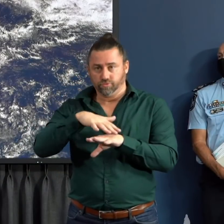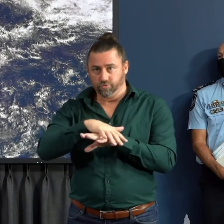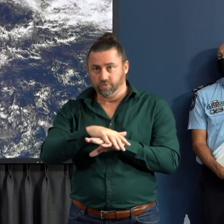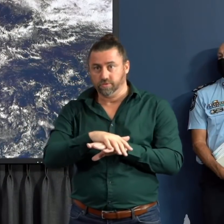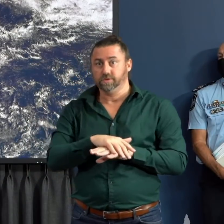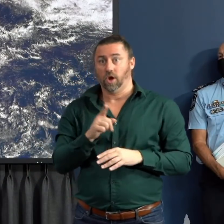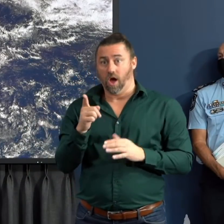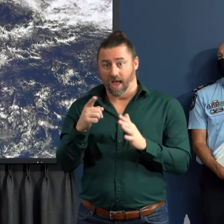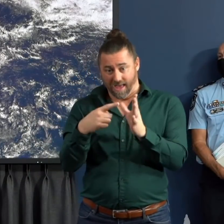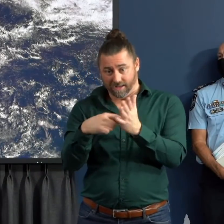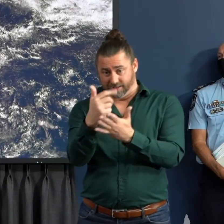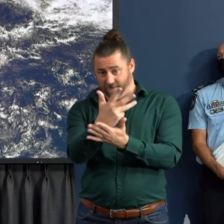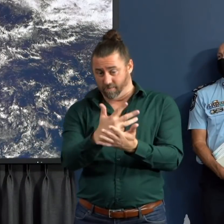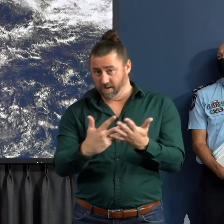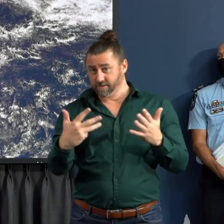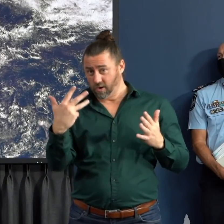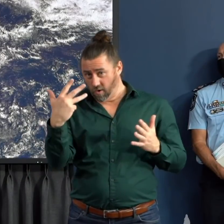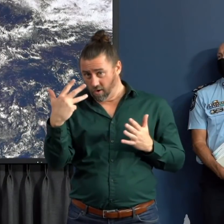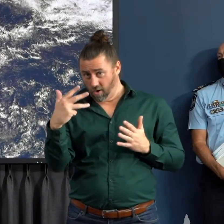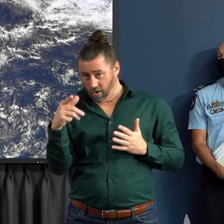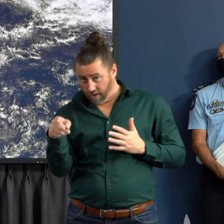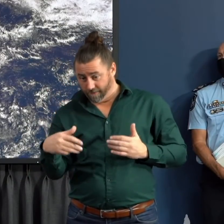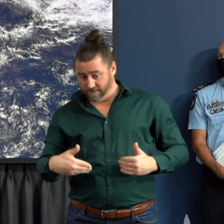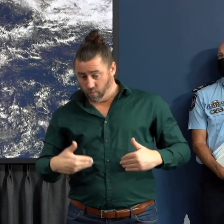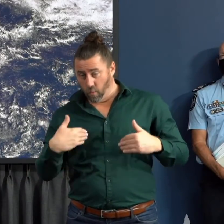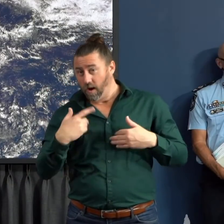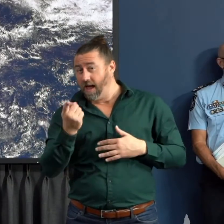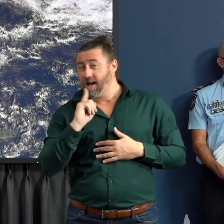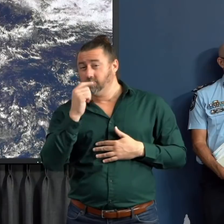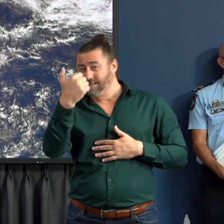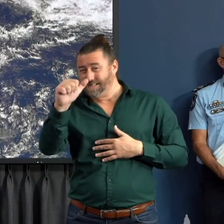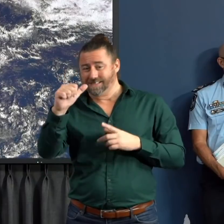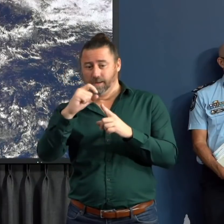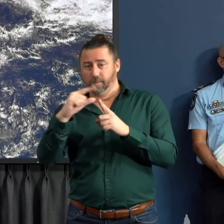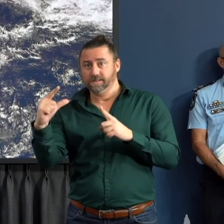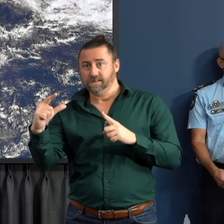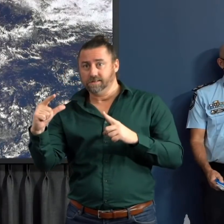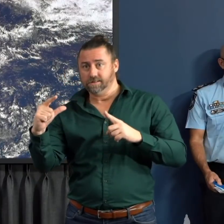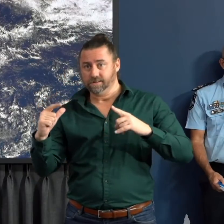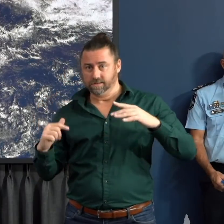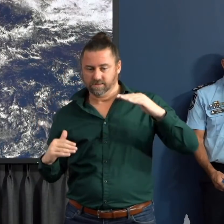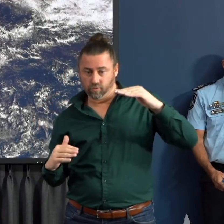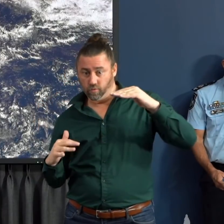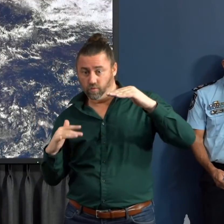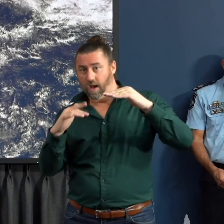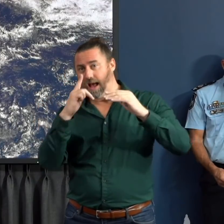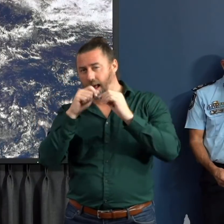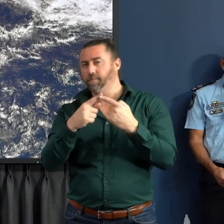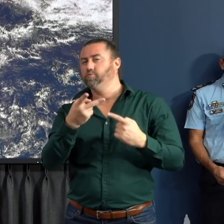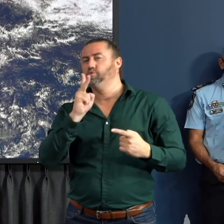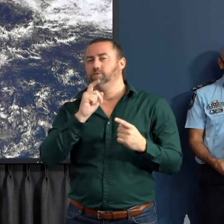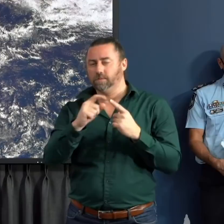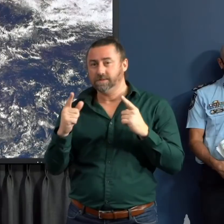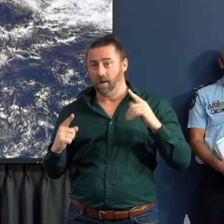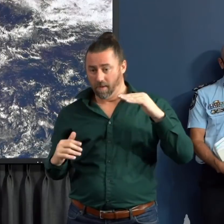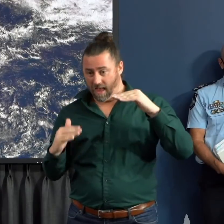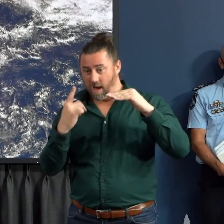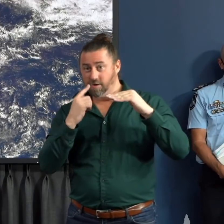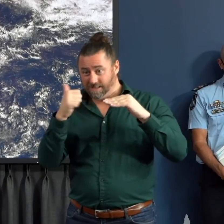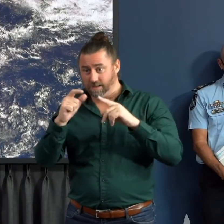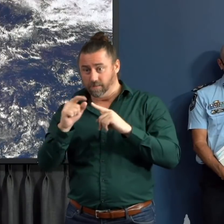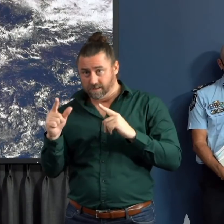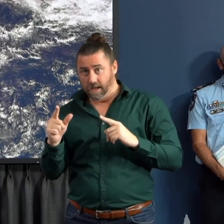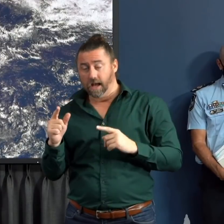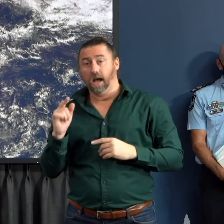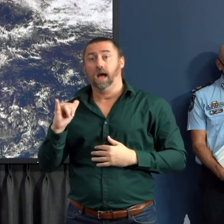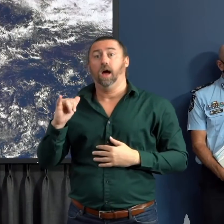a.m. this morning, at 160% capacity. And as discussed yesterday, this is a combination of both the